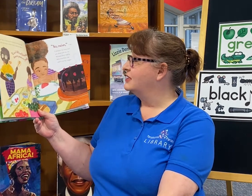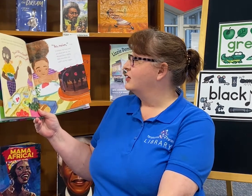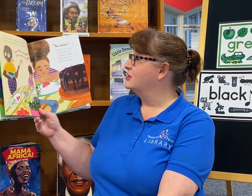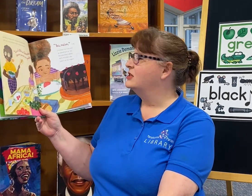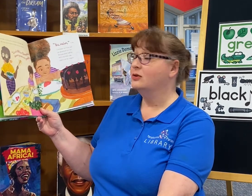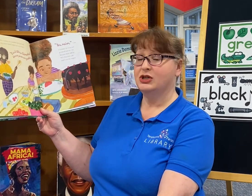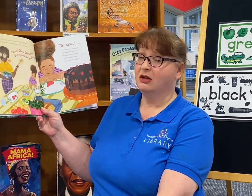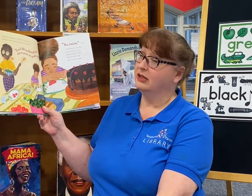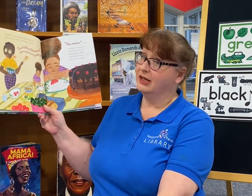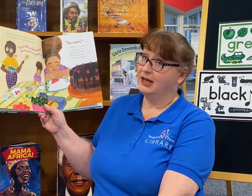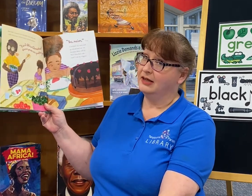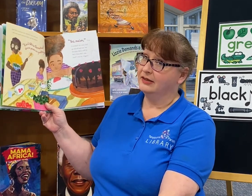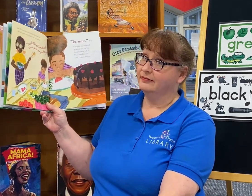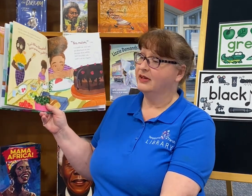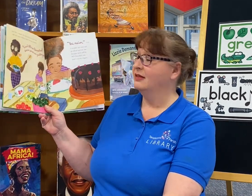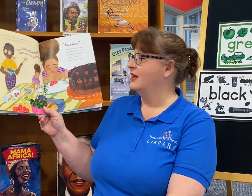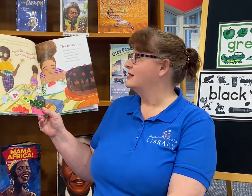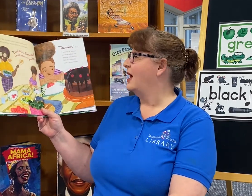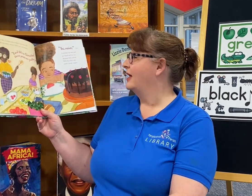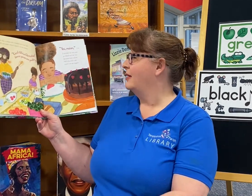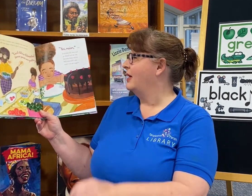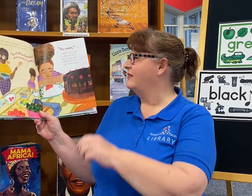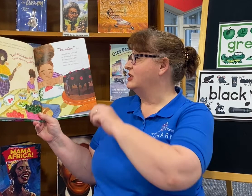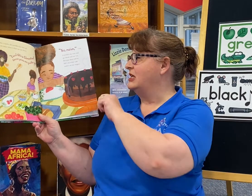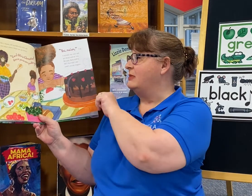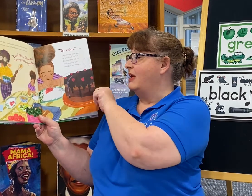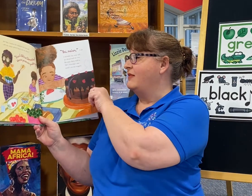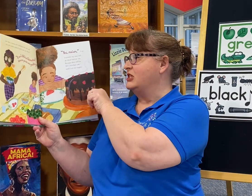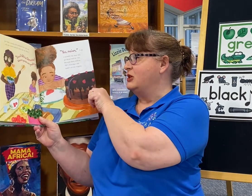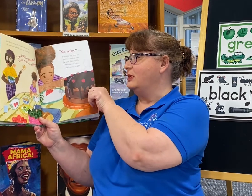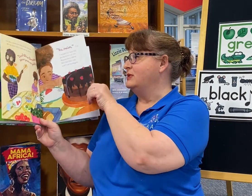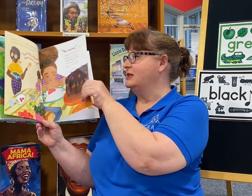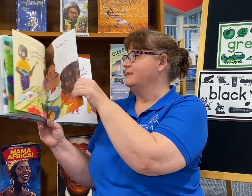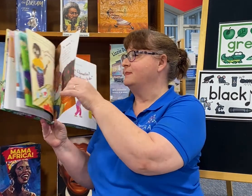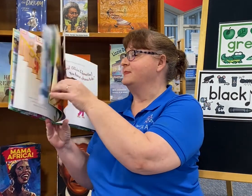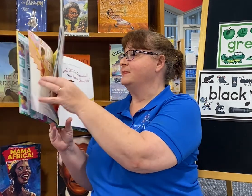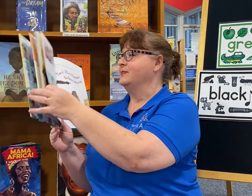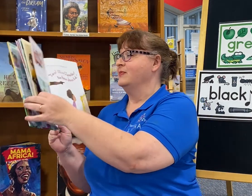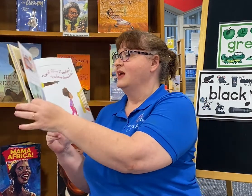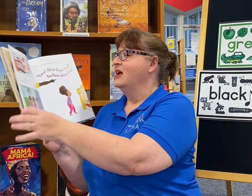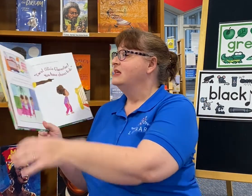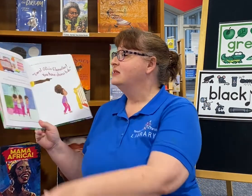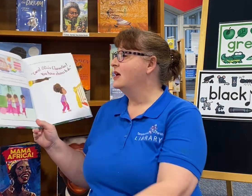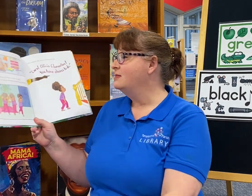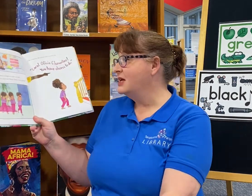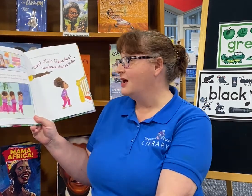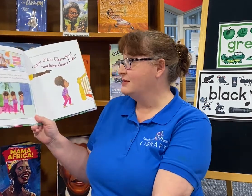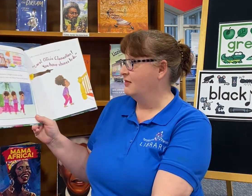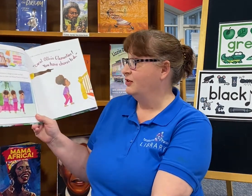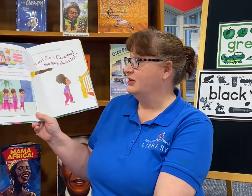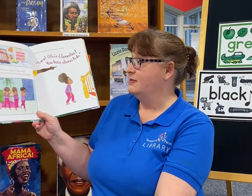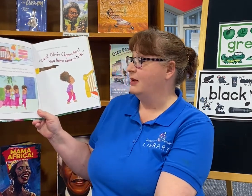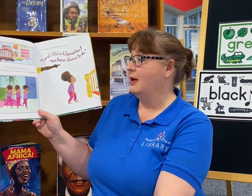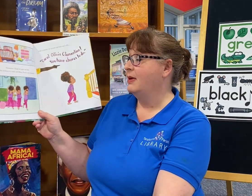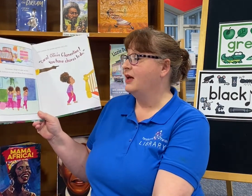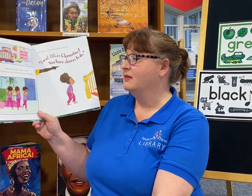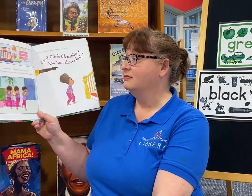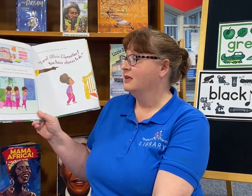is no chocolate cake unless I get my eat my vegetables. Sometimes I forget to make my bed.